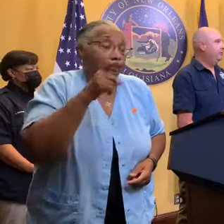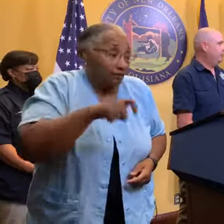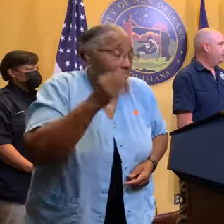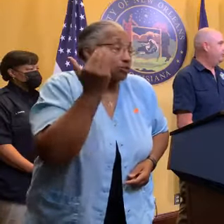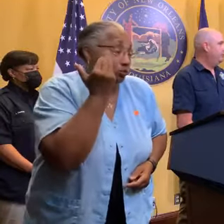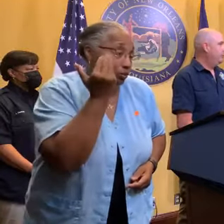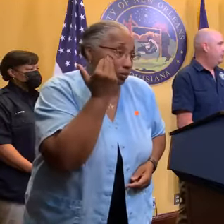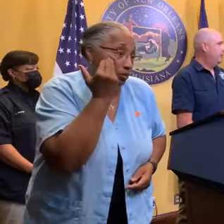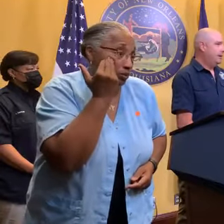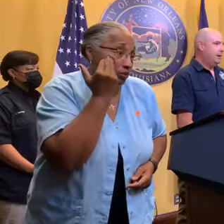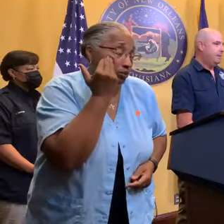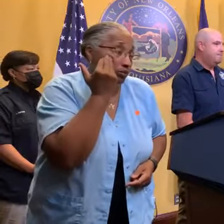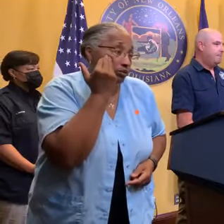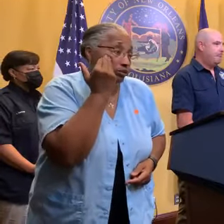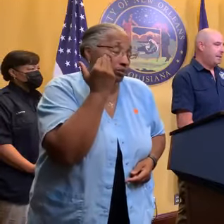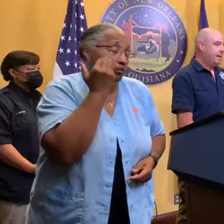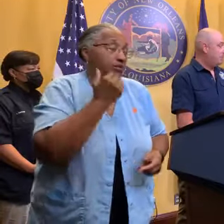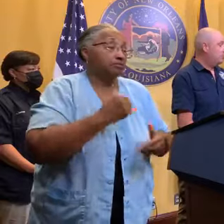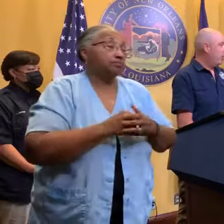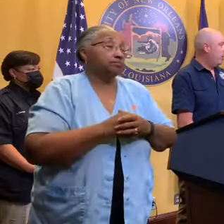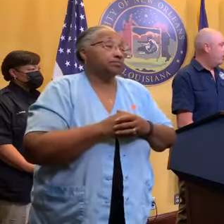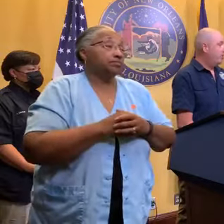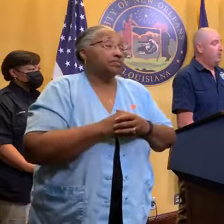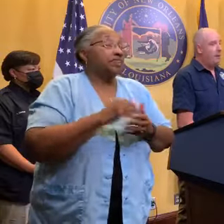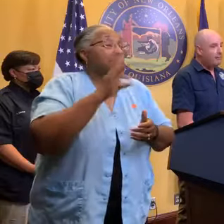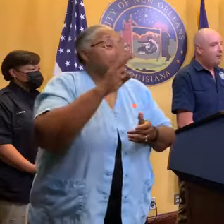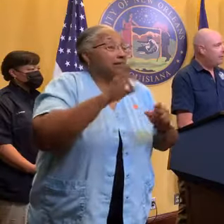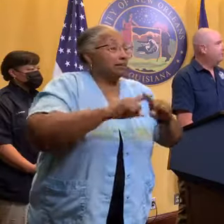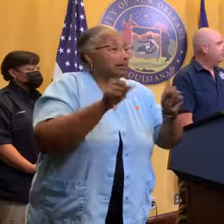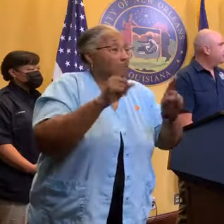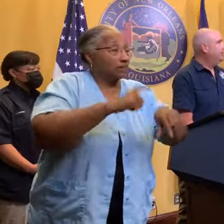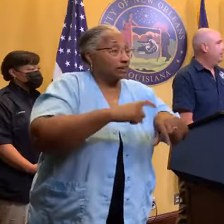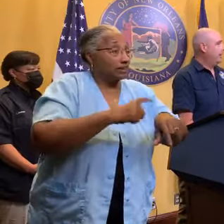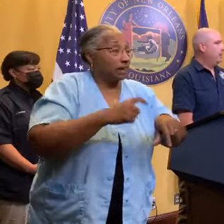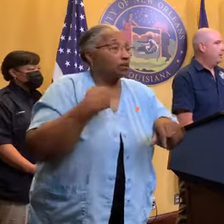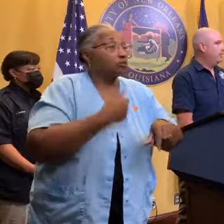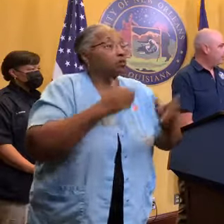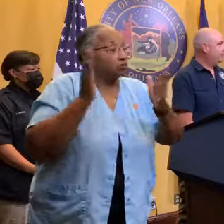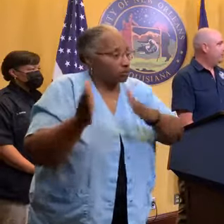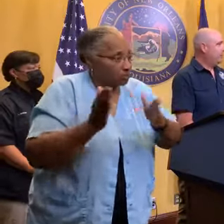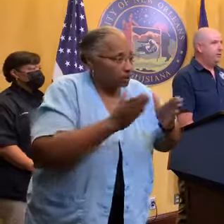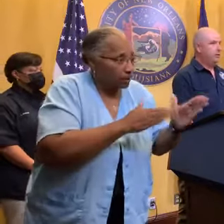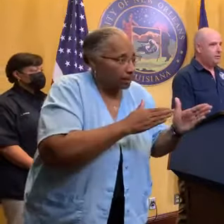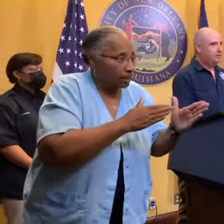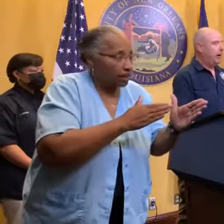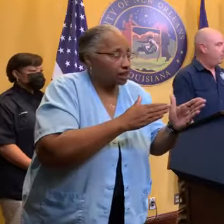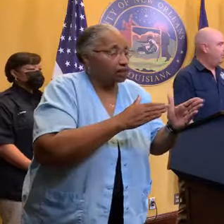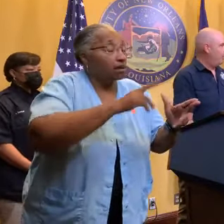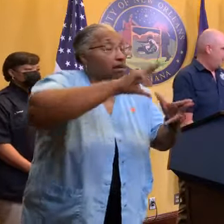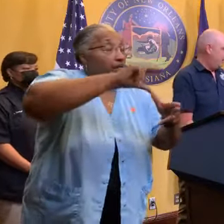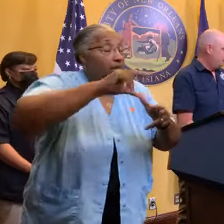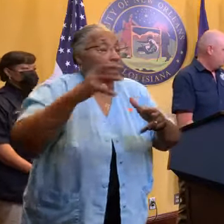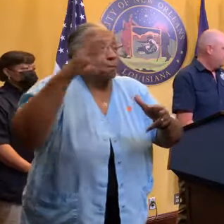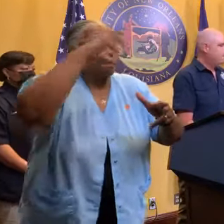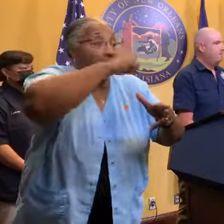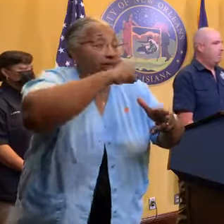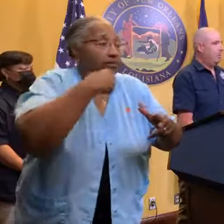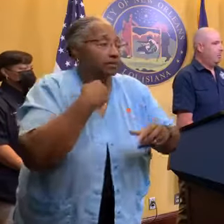despite 6 times where we were able to prepare for this and we were missed, that this time we've